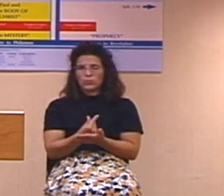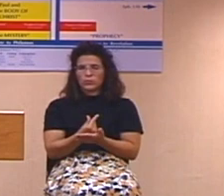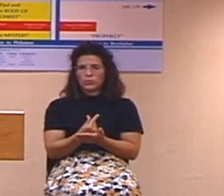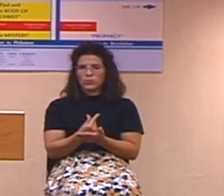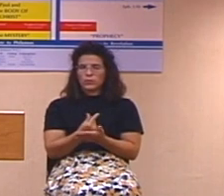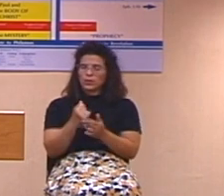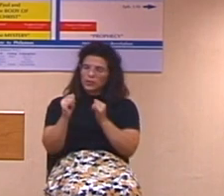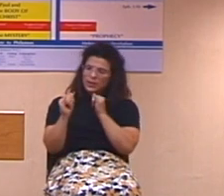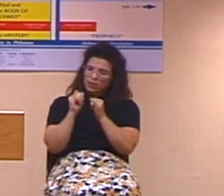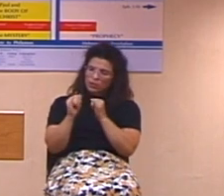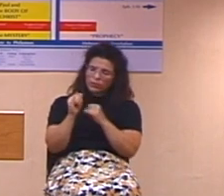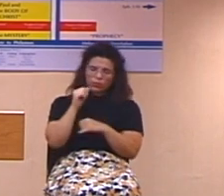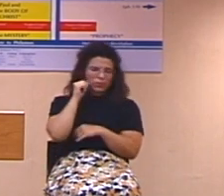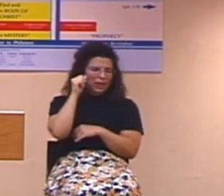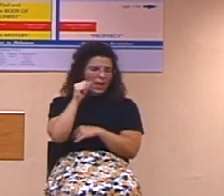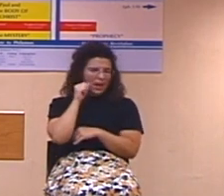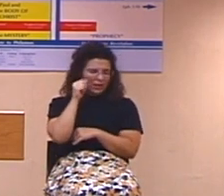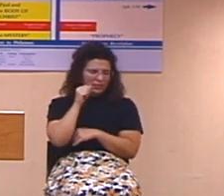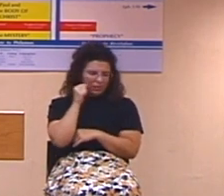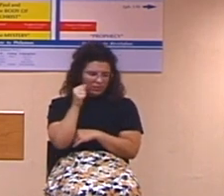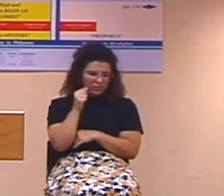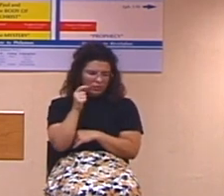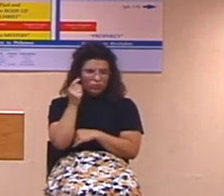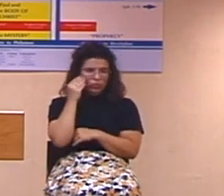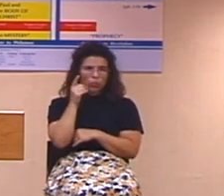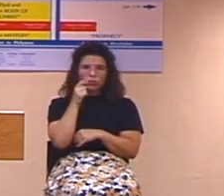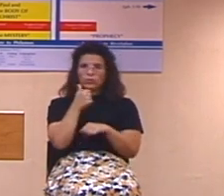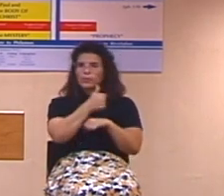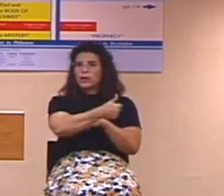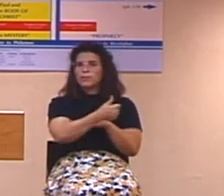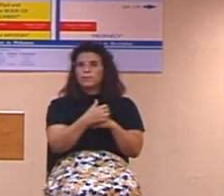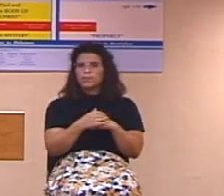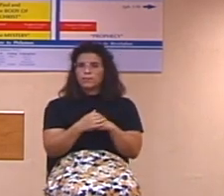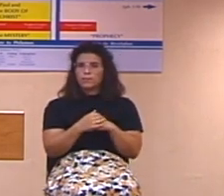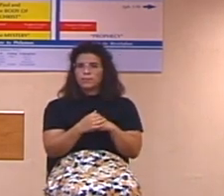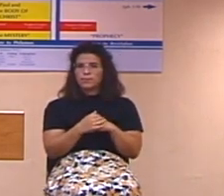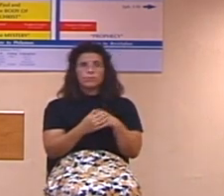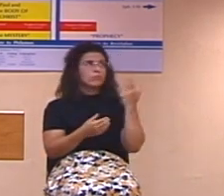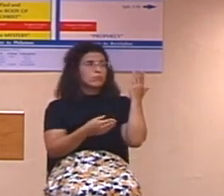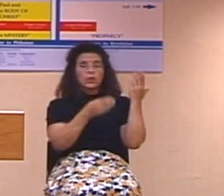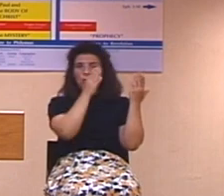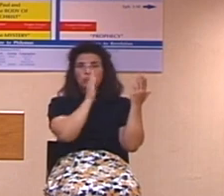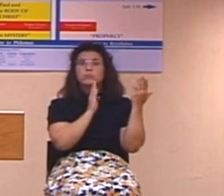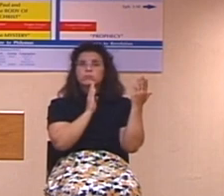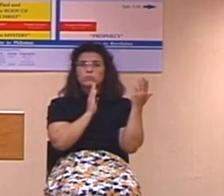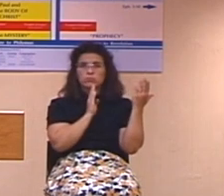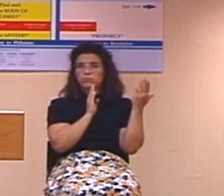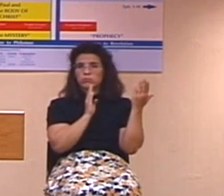They interviewed the aunt. You know who she blamed? God.